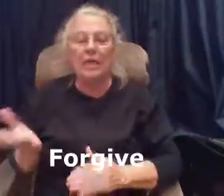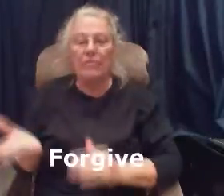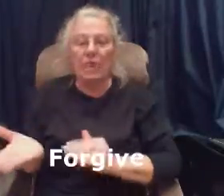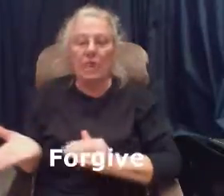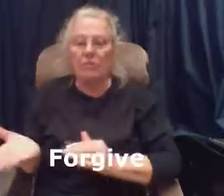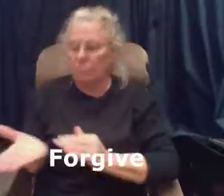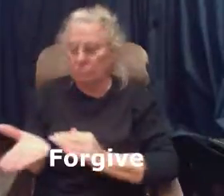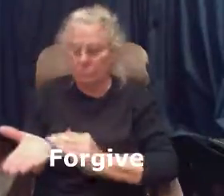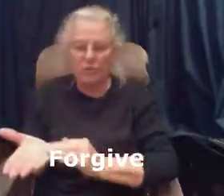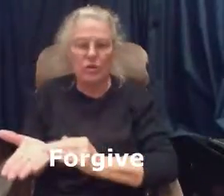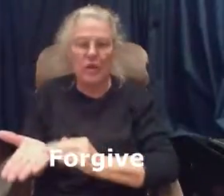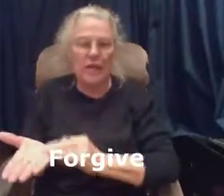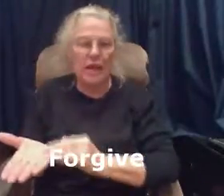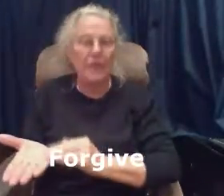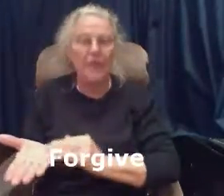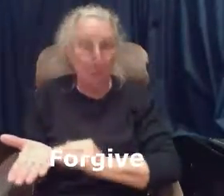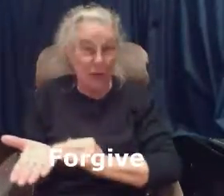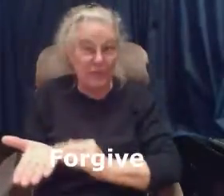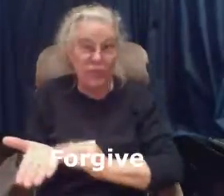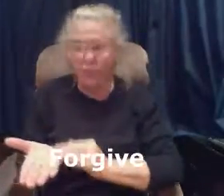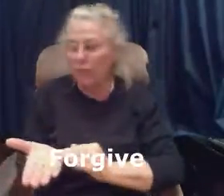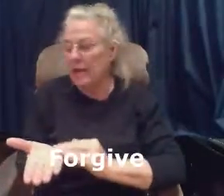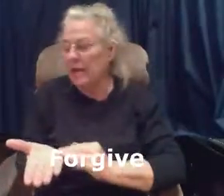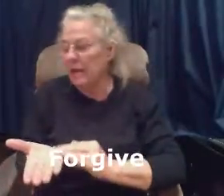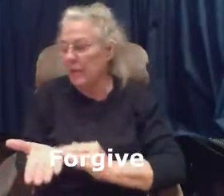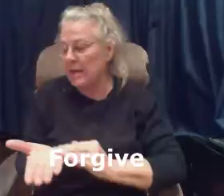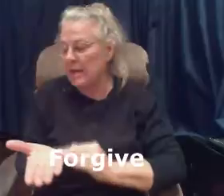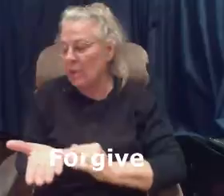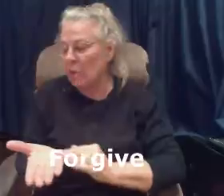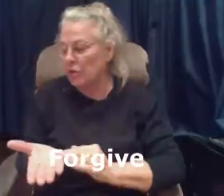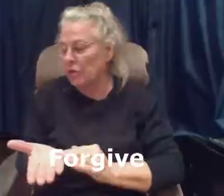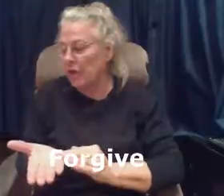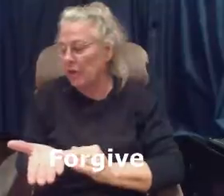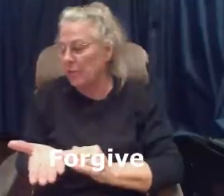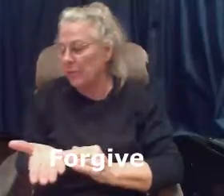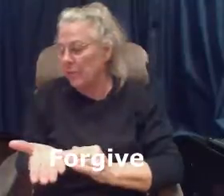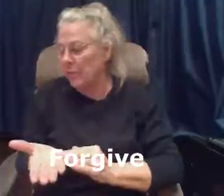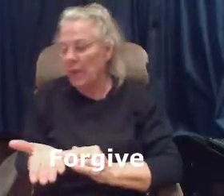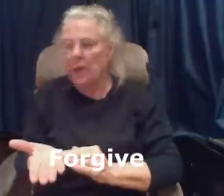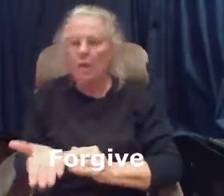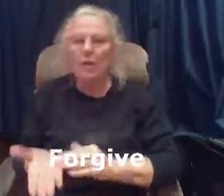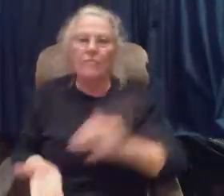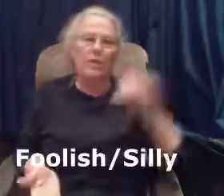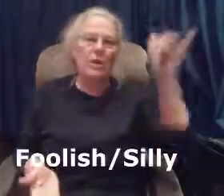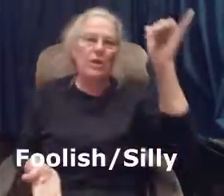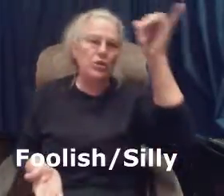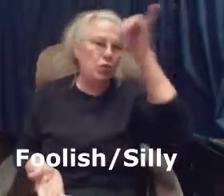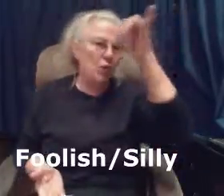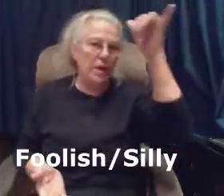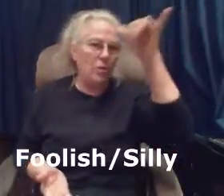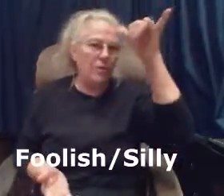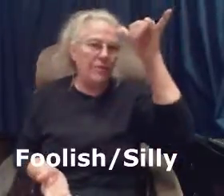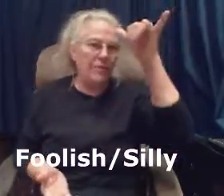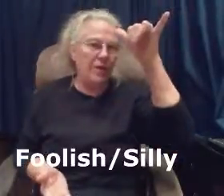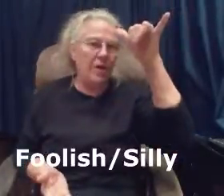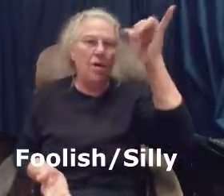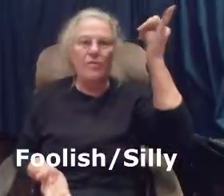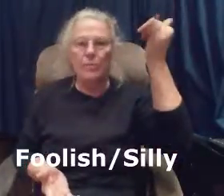Forgive, and it's like taking an eraser and erasing what you've done. Foolish is one I don't see very often, but